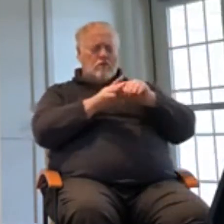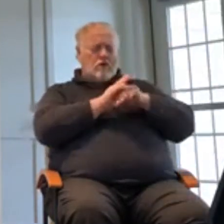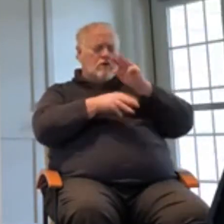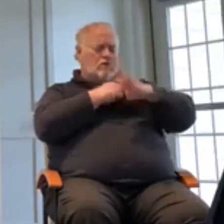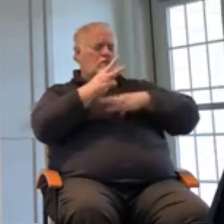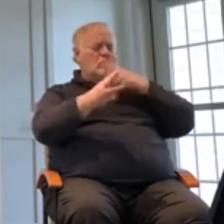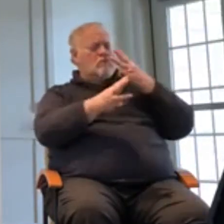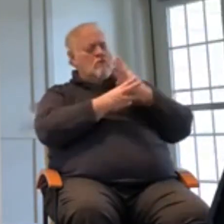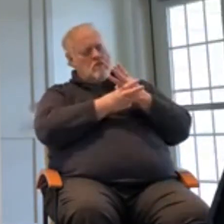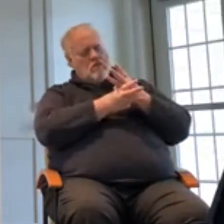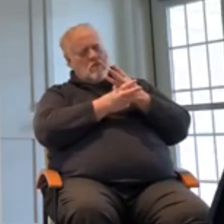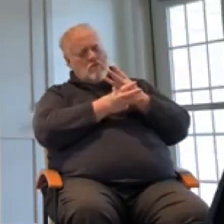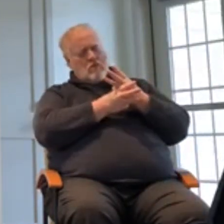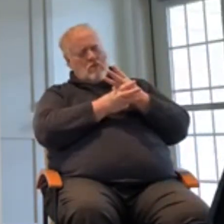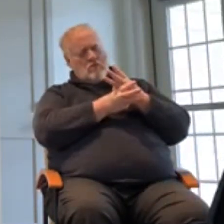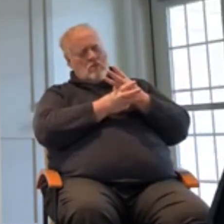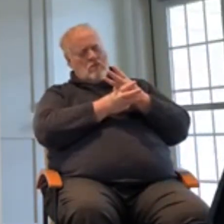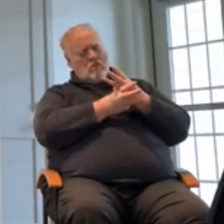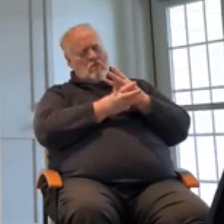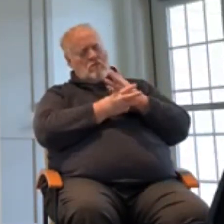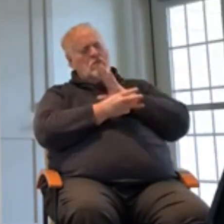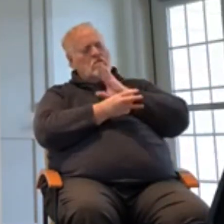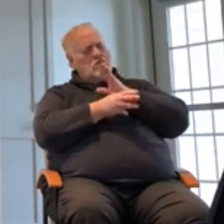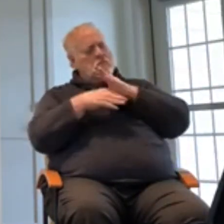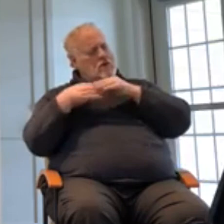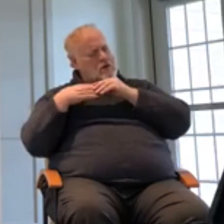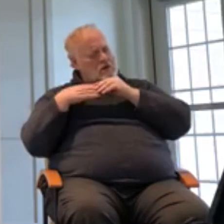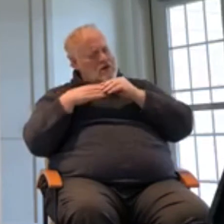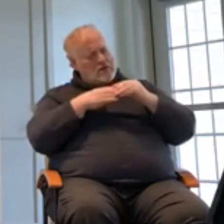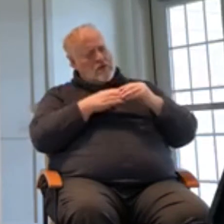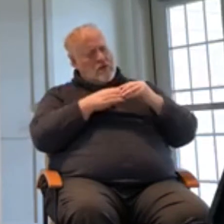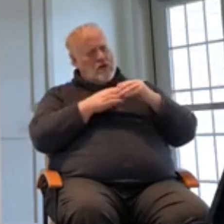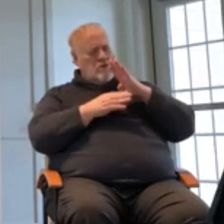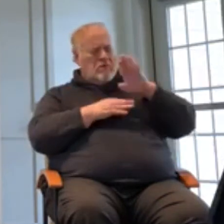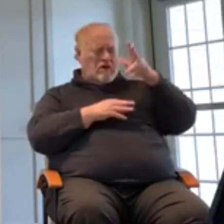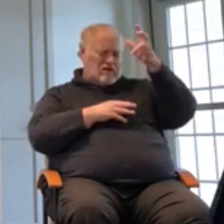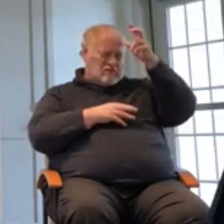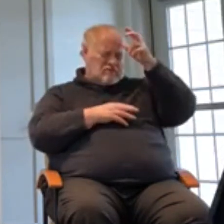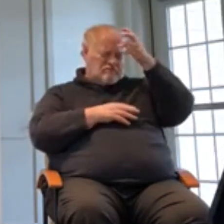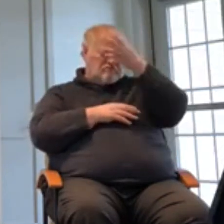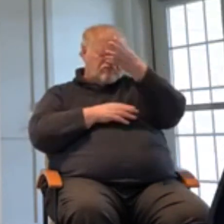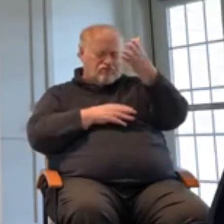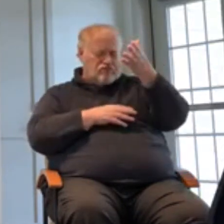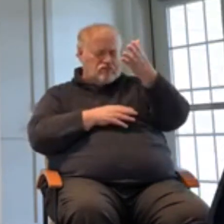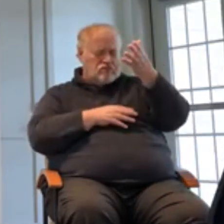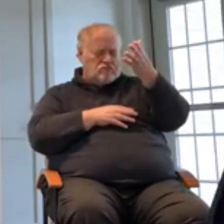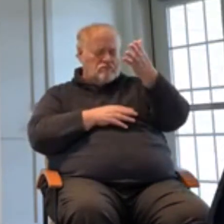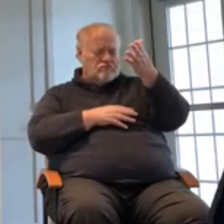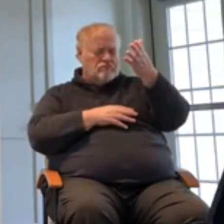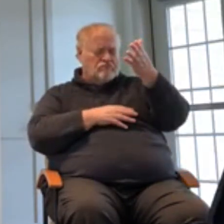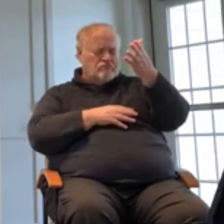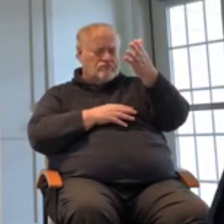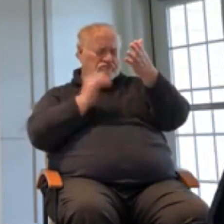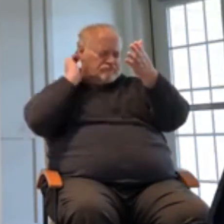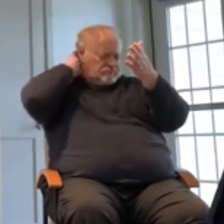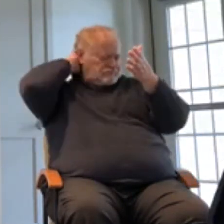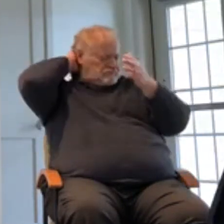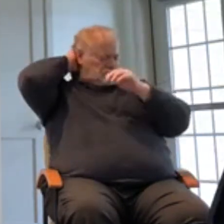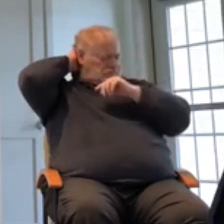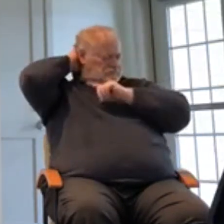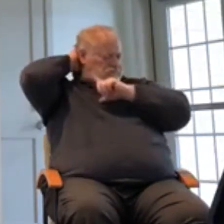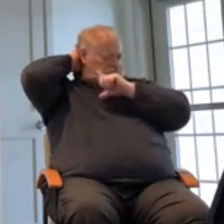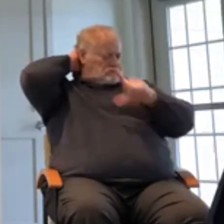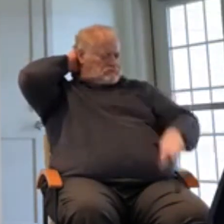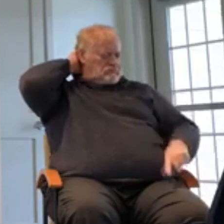world are being led by demonic powers. Lord, I pray that you